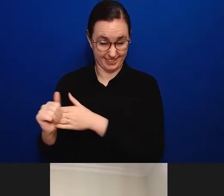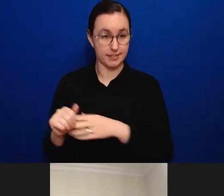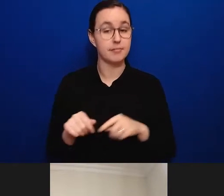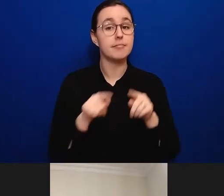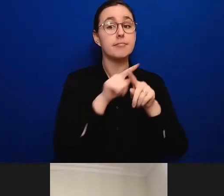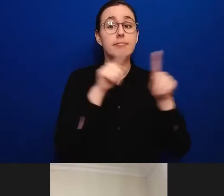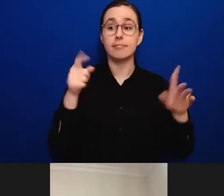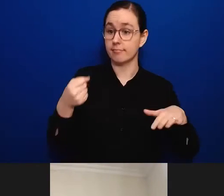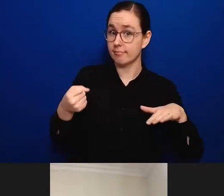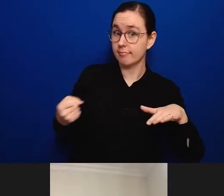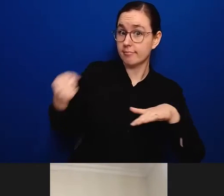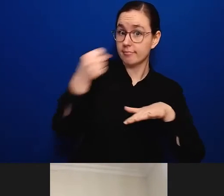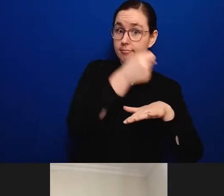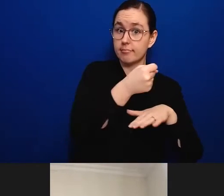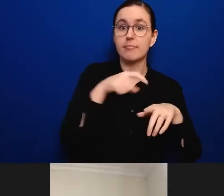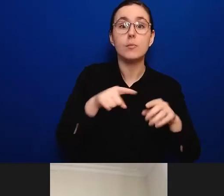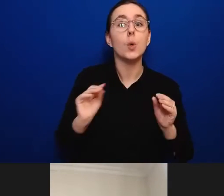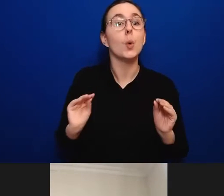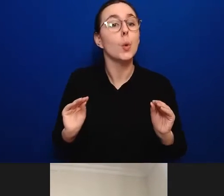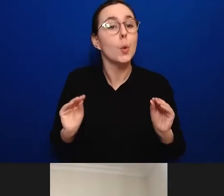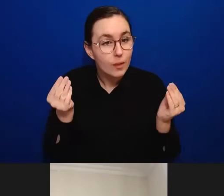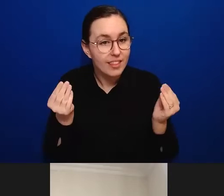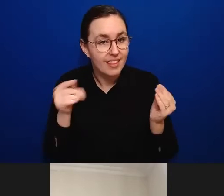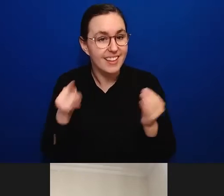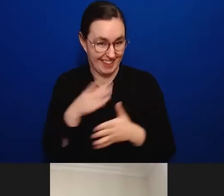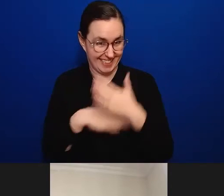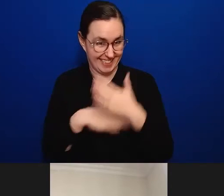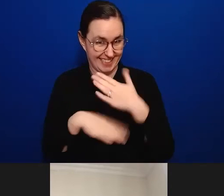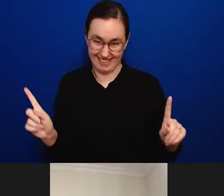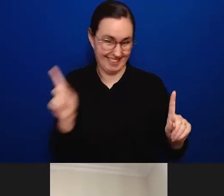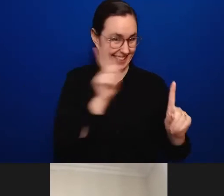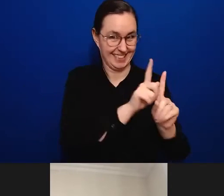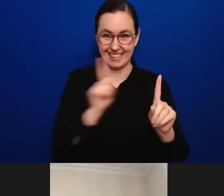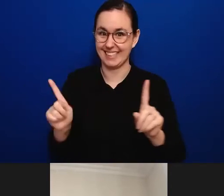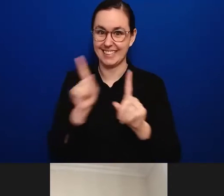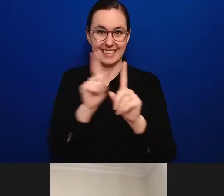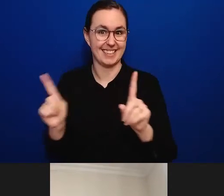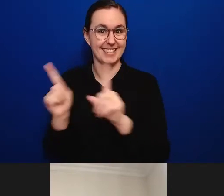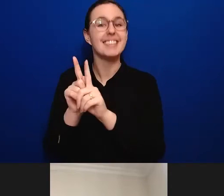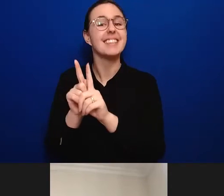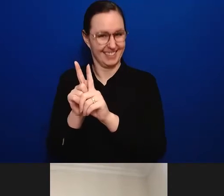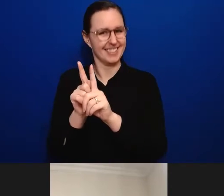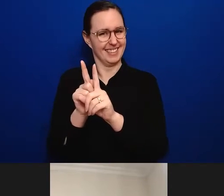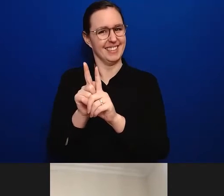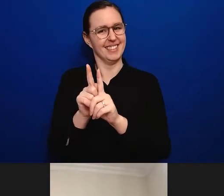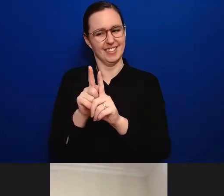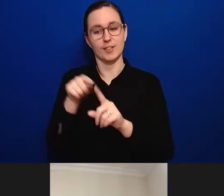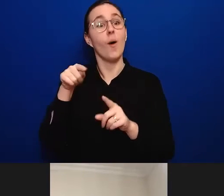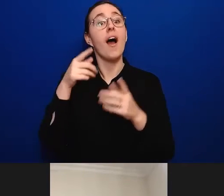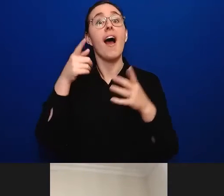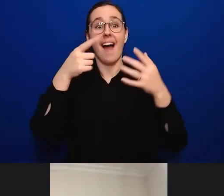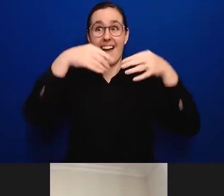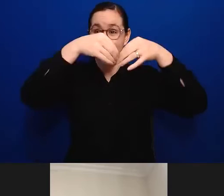in the IDA Youth Committee. So the IDA Youth Committee is actually I think